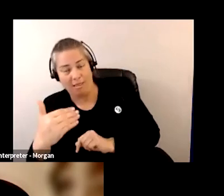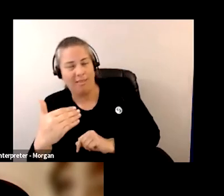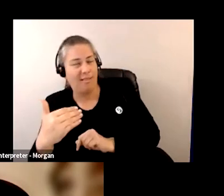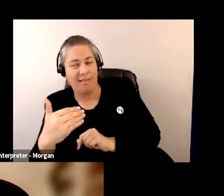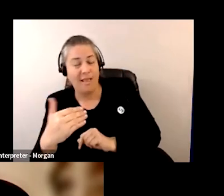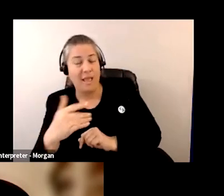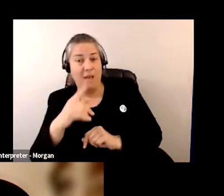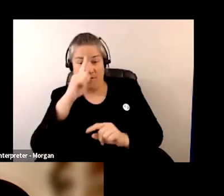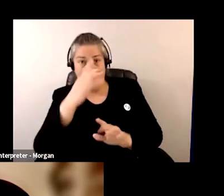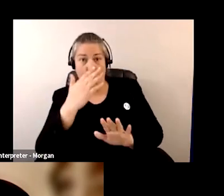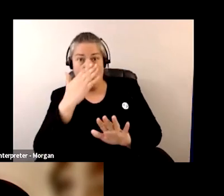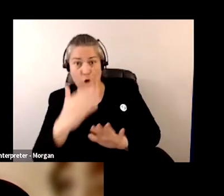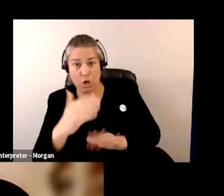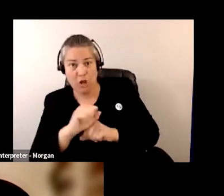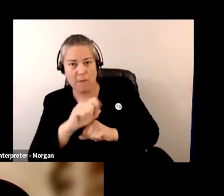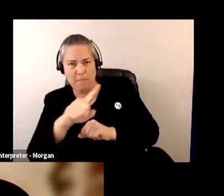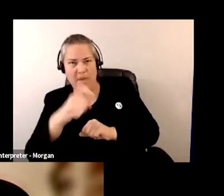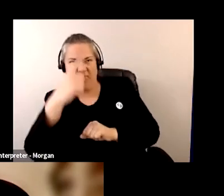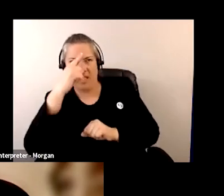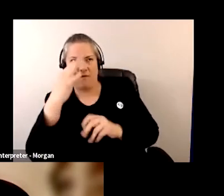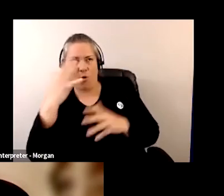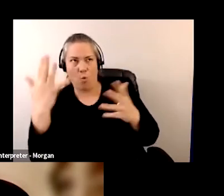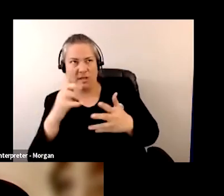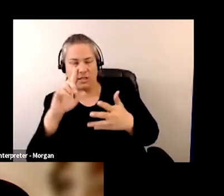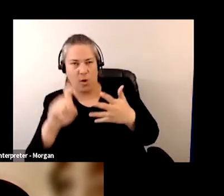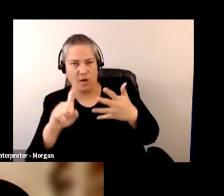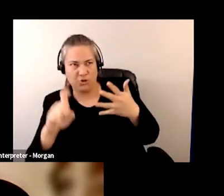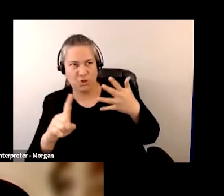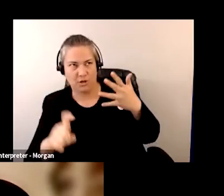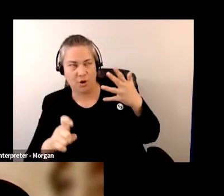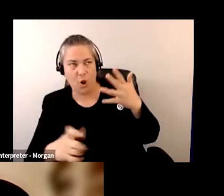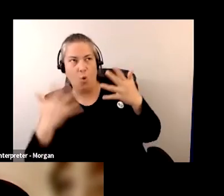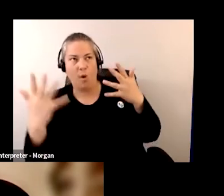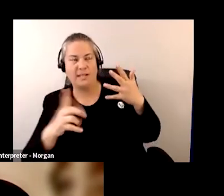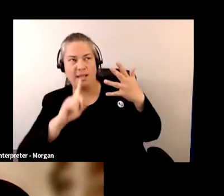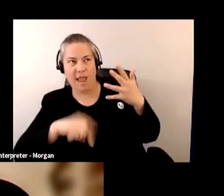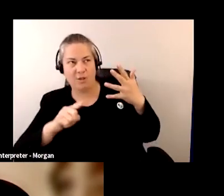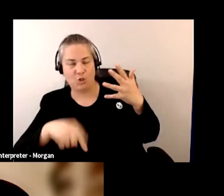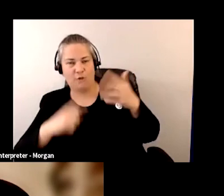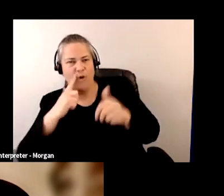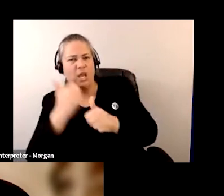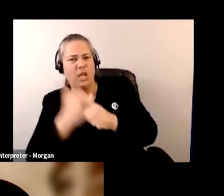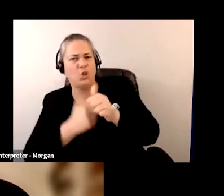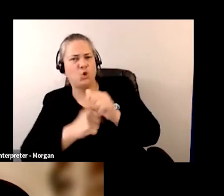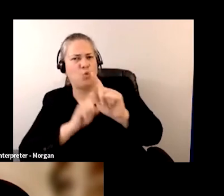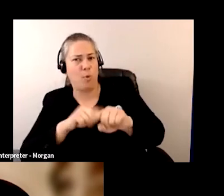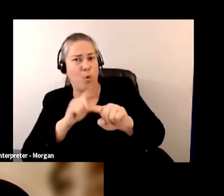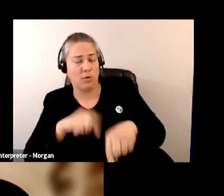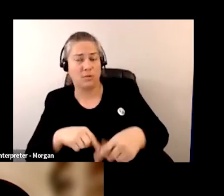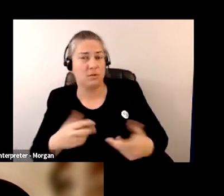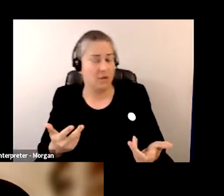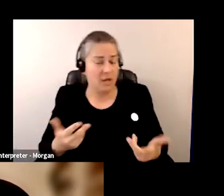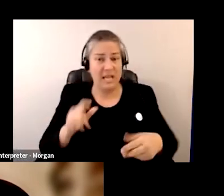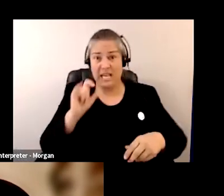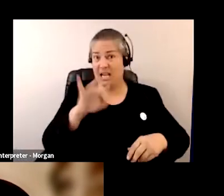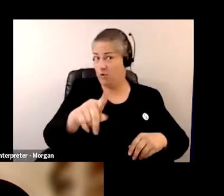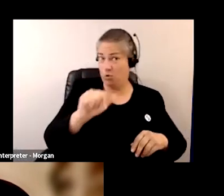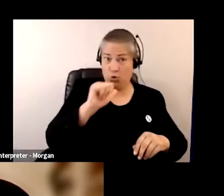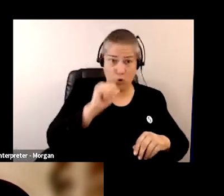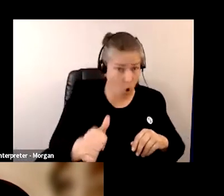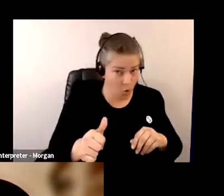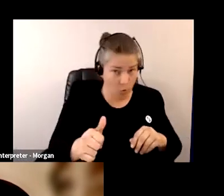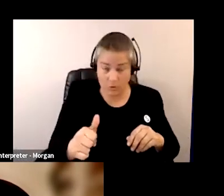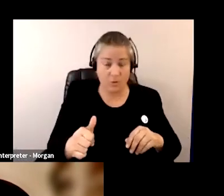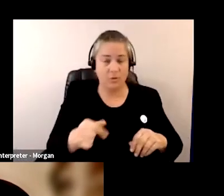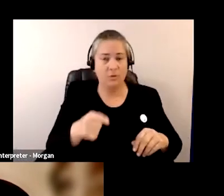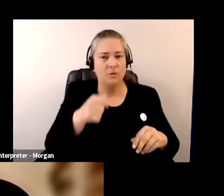think about the questions that you're trying to ask and answer in each particular report, because if you don't, you'll end